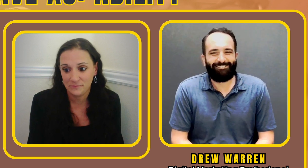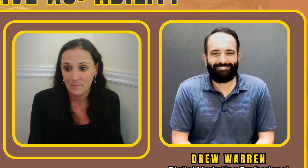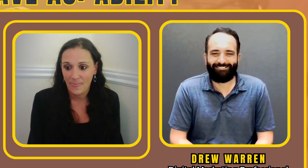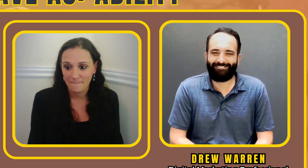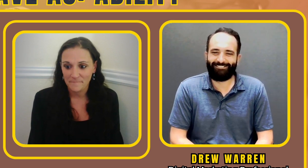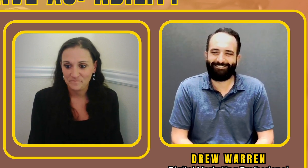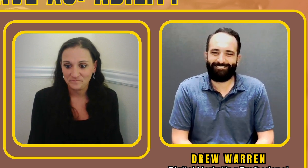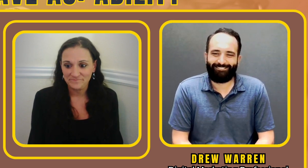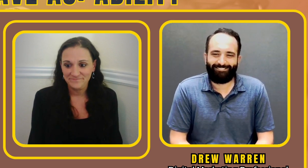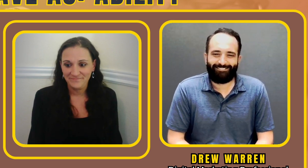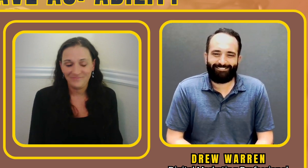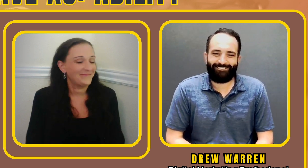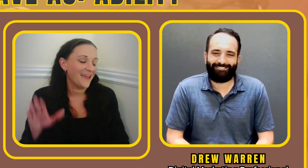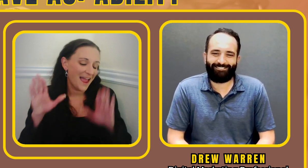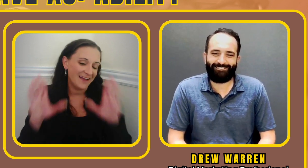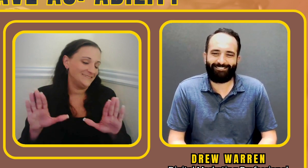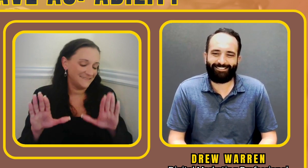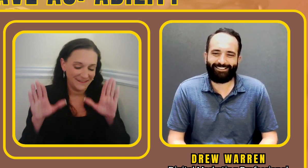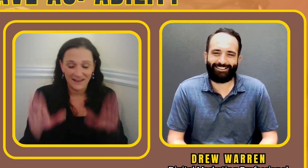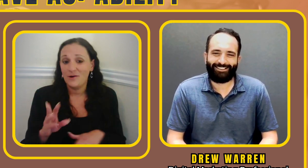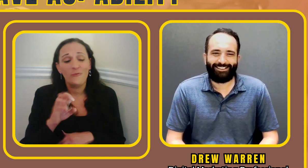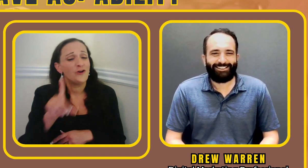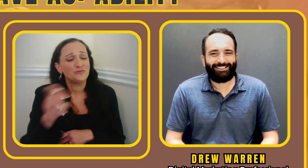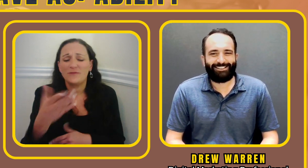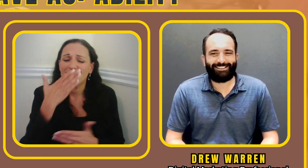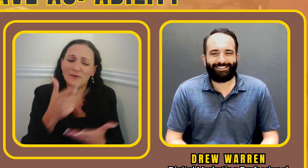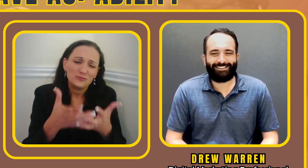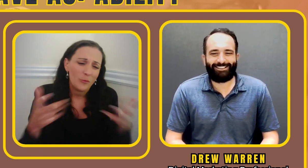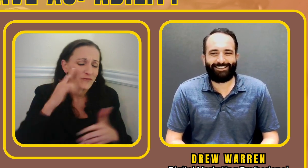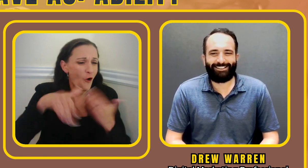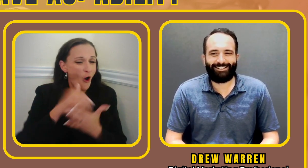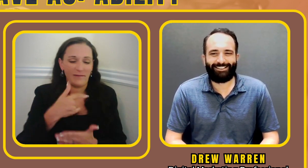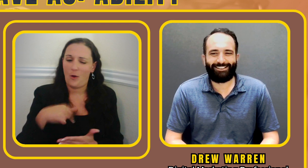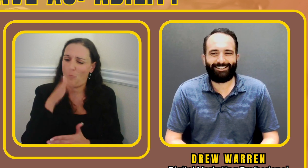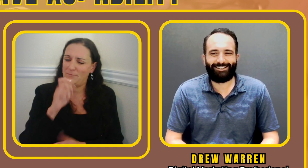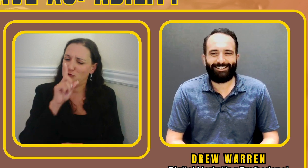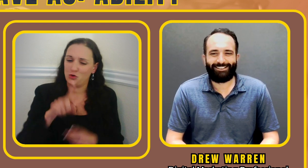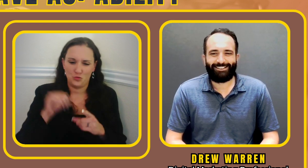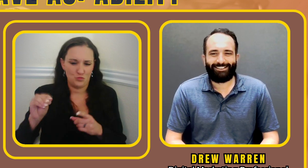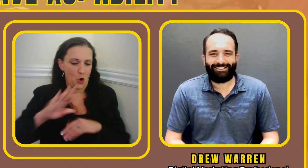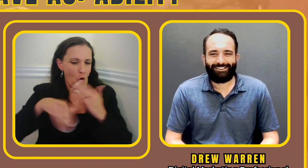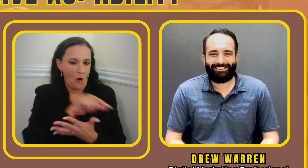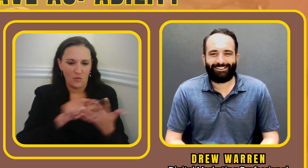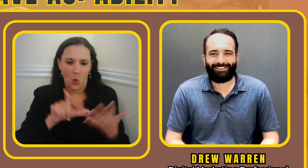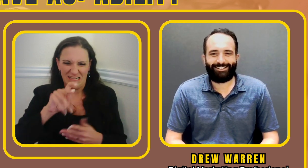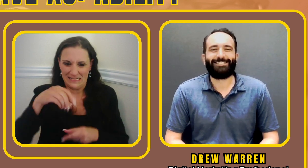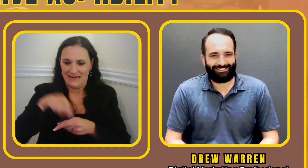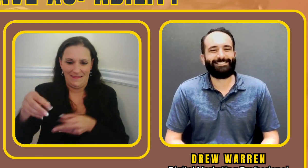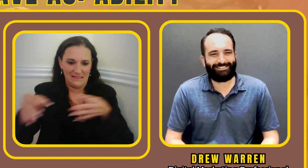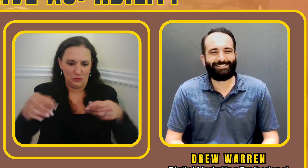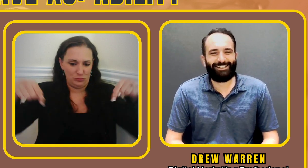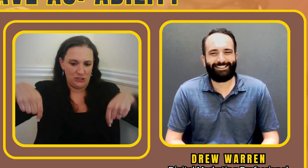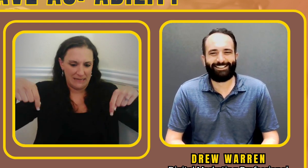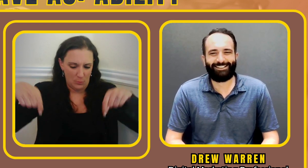too. Excellent. Well, Drew, thanks so much for all that. We'll be sure to put all of those links in the description down